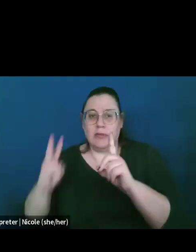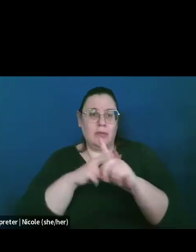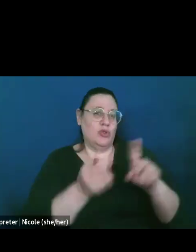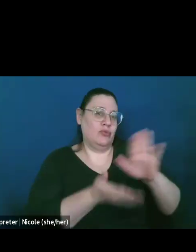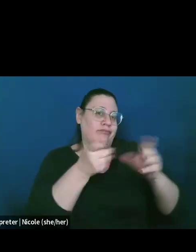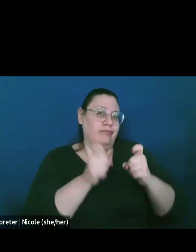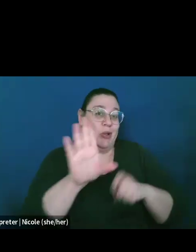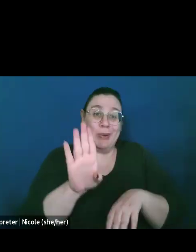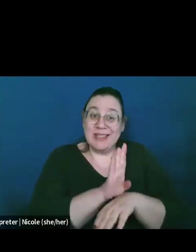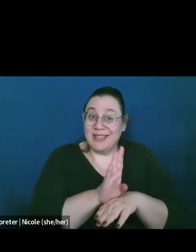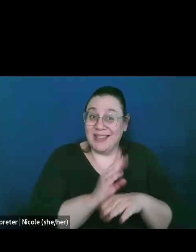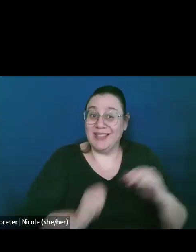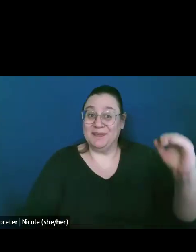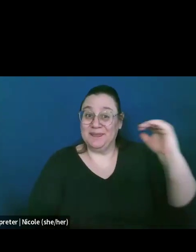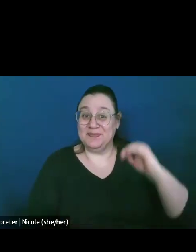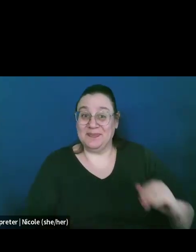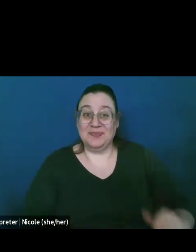please.